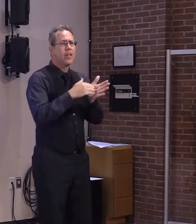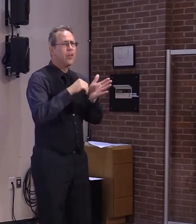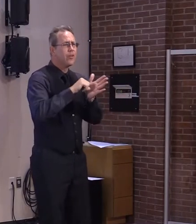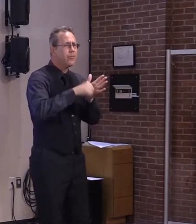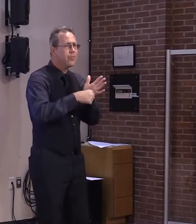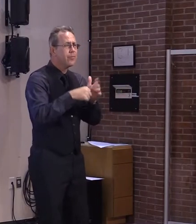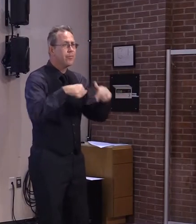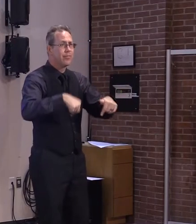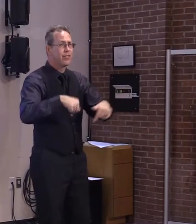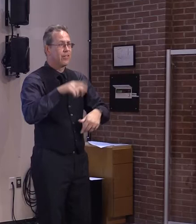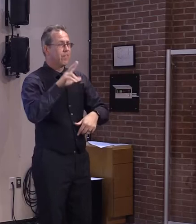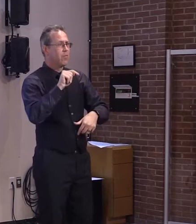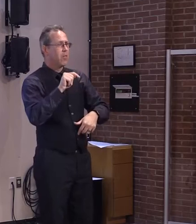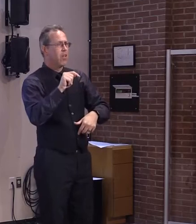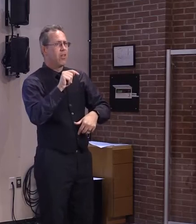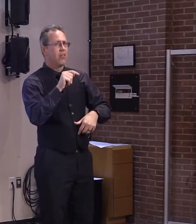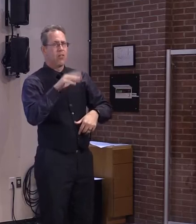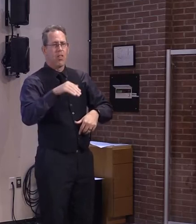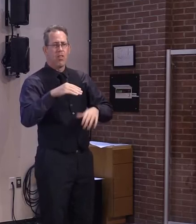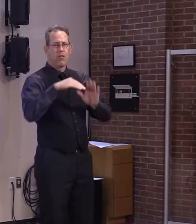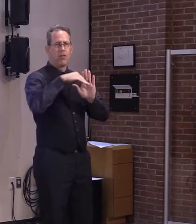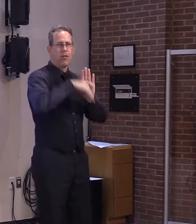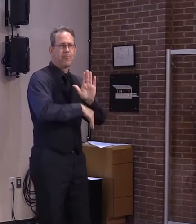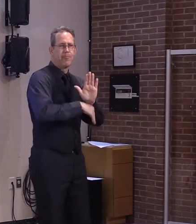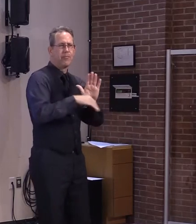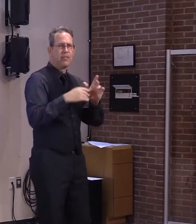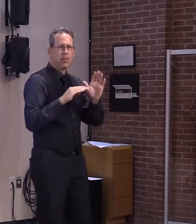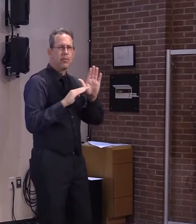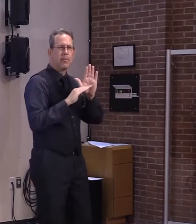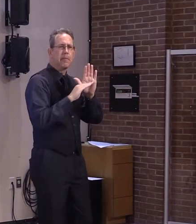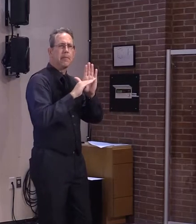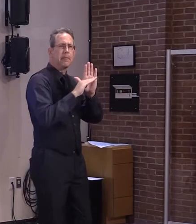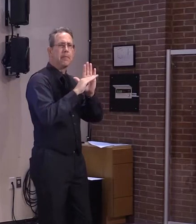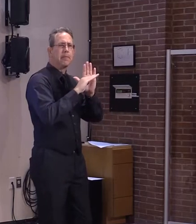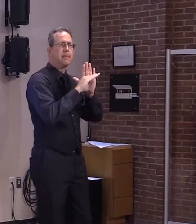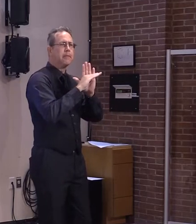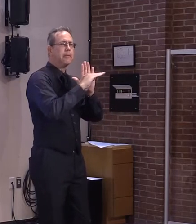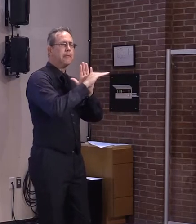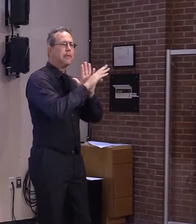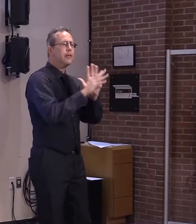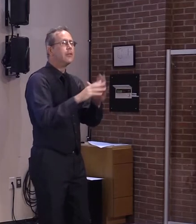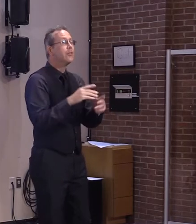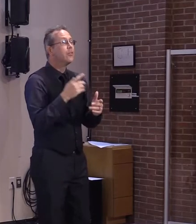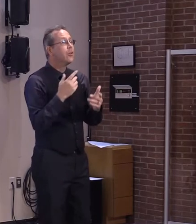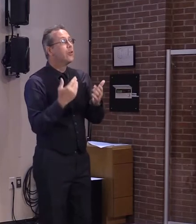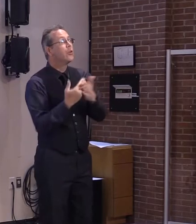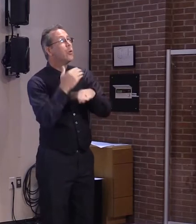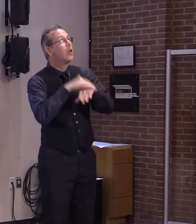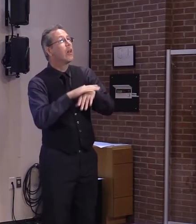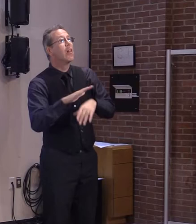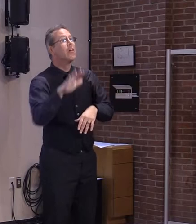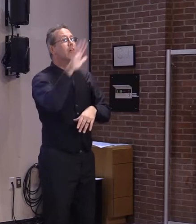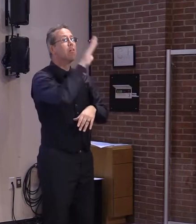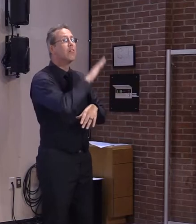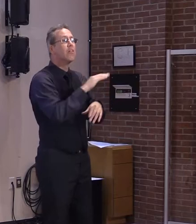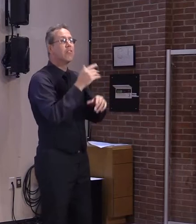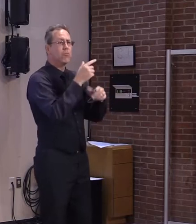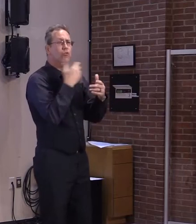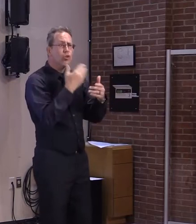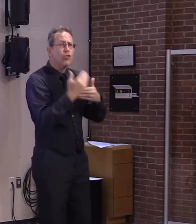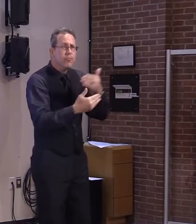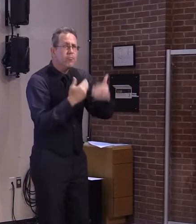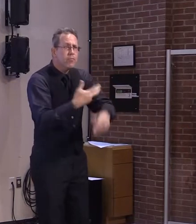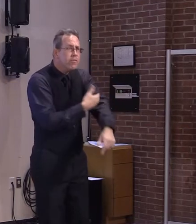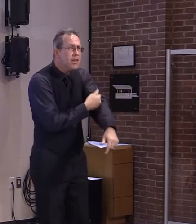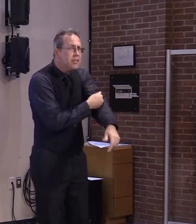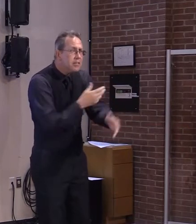in the region at the moment. All of New England is very well vaccinated, as everyone knows, so the same that I mentioned for Vermont would hold true for